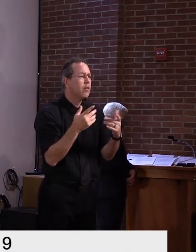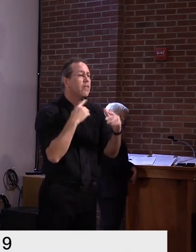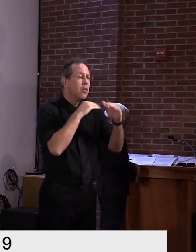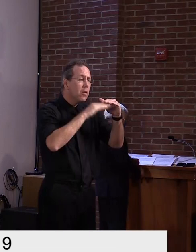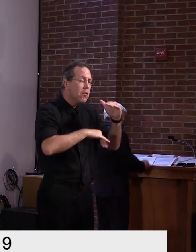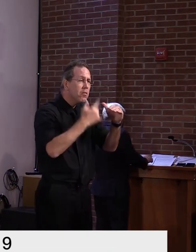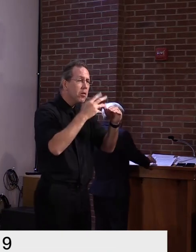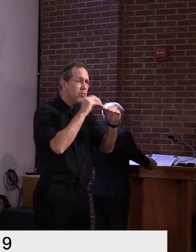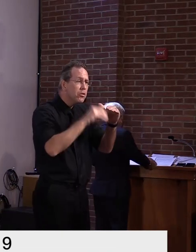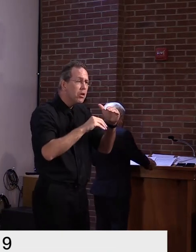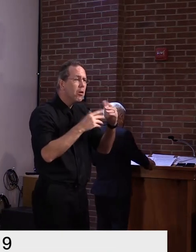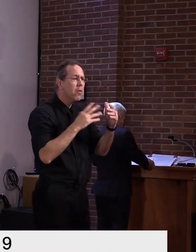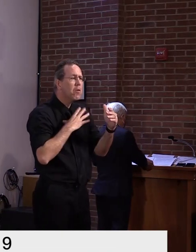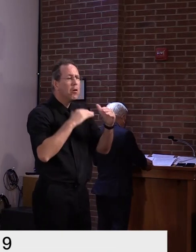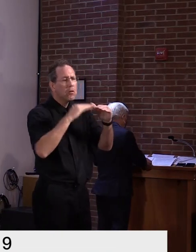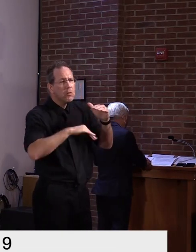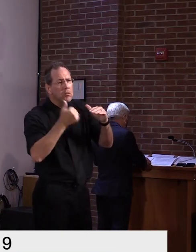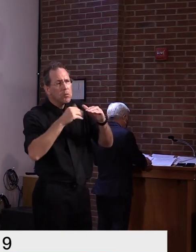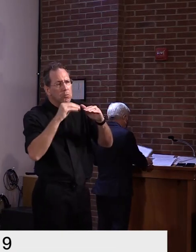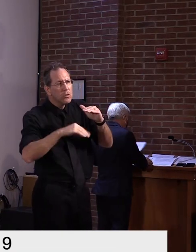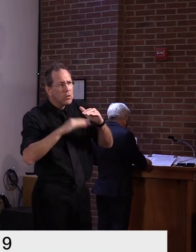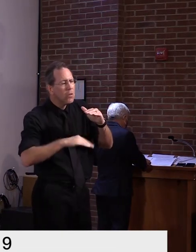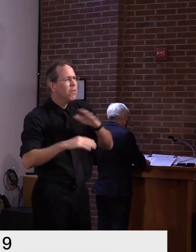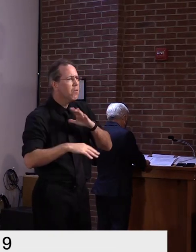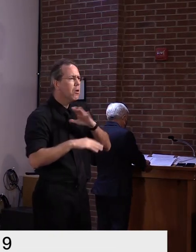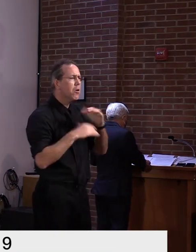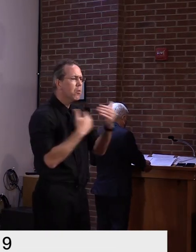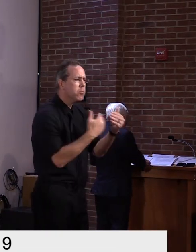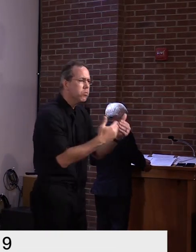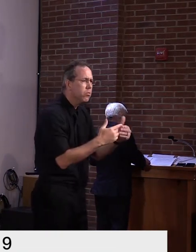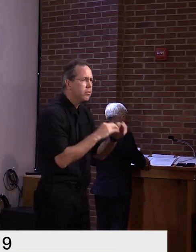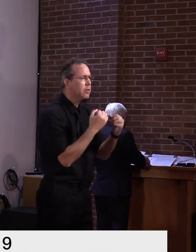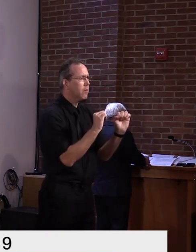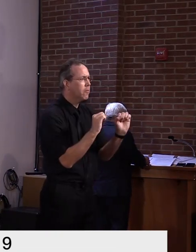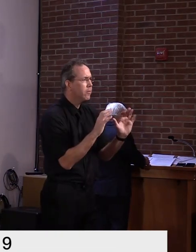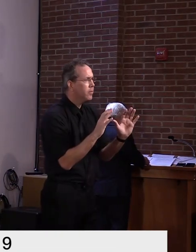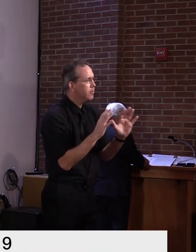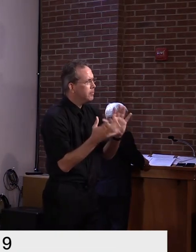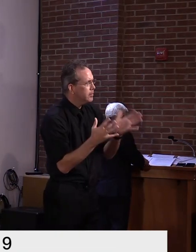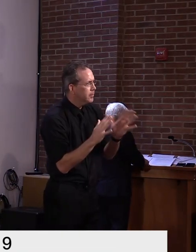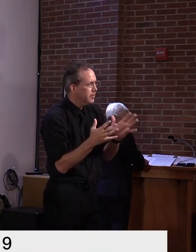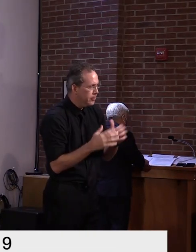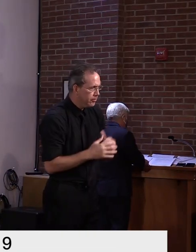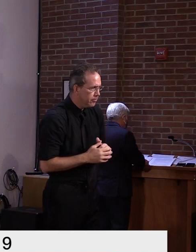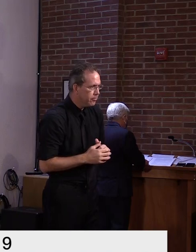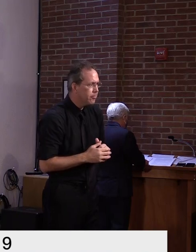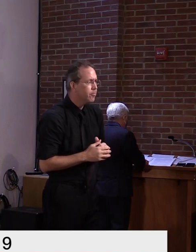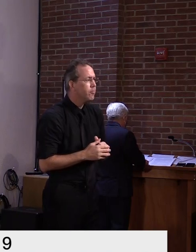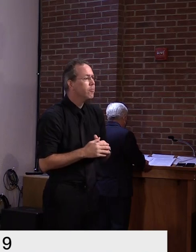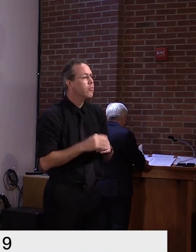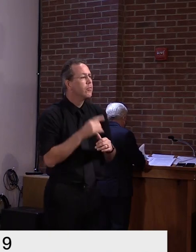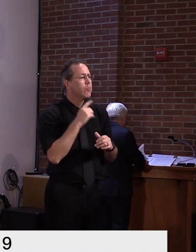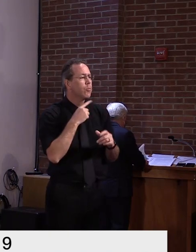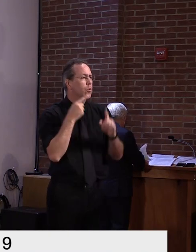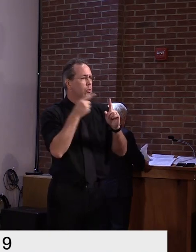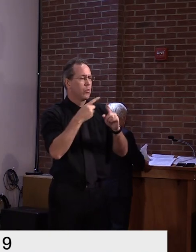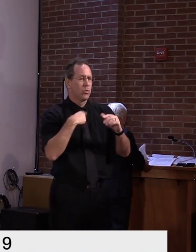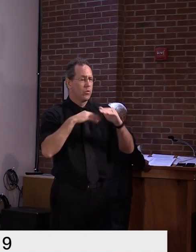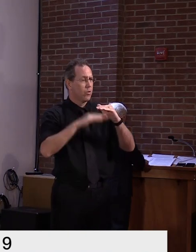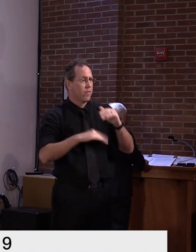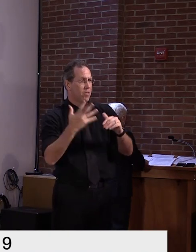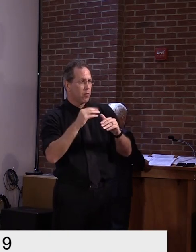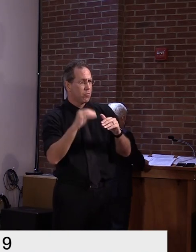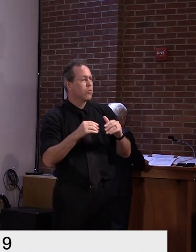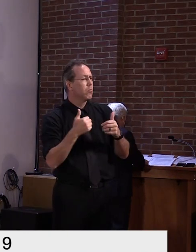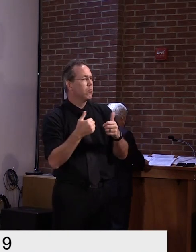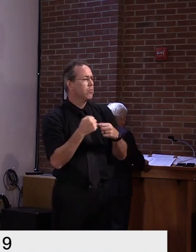below 5%, a state would be encouraged to reopen colleges. We feel as a